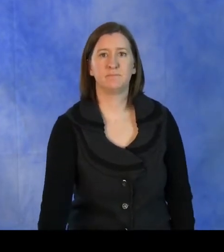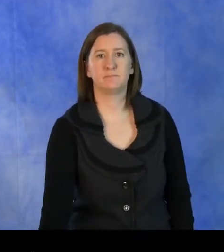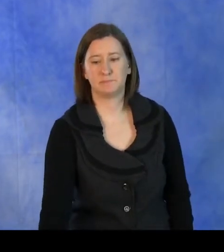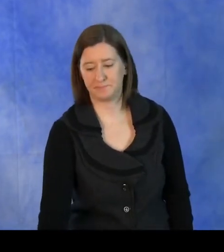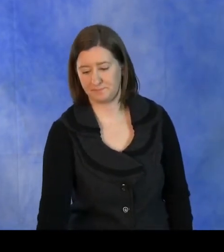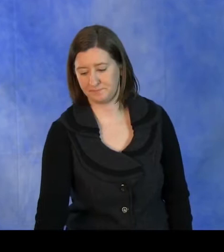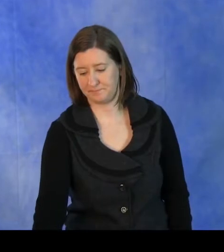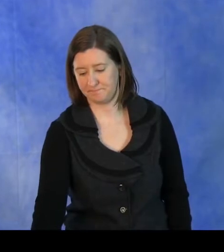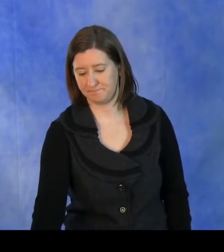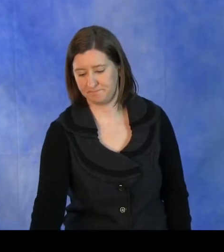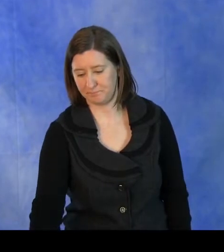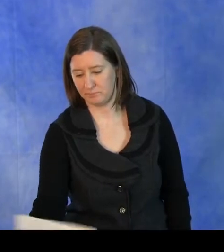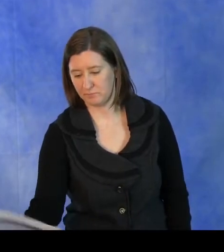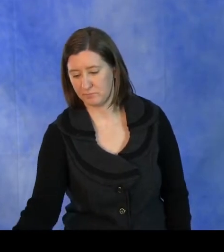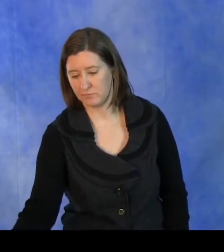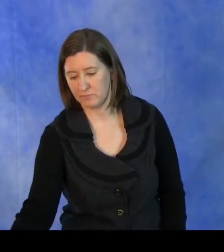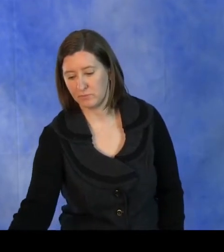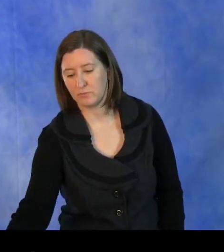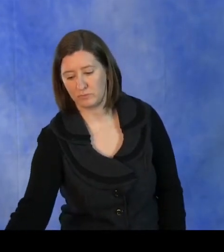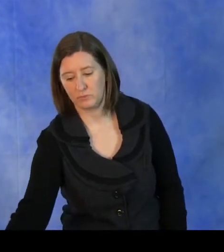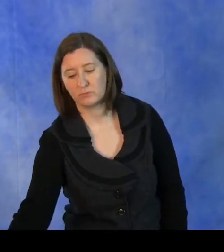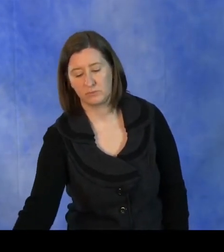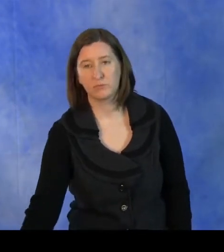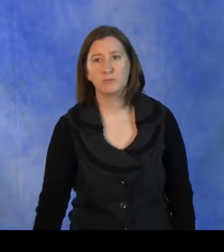psychology evaluation.